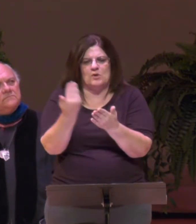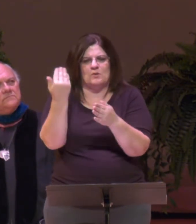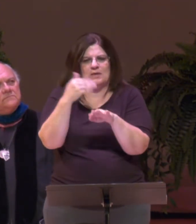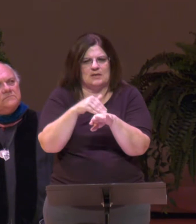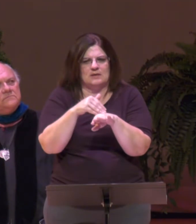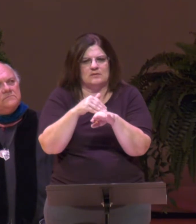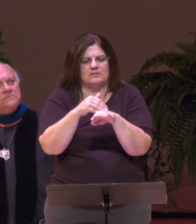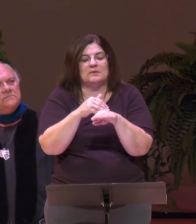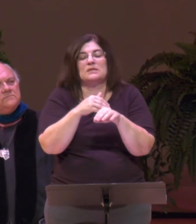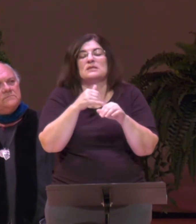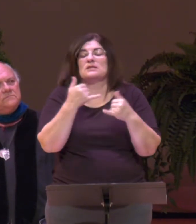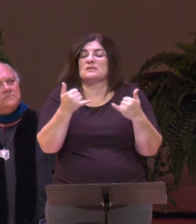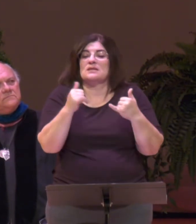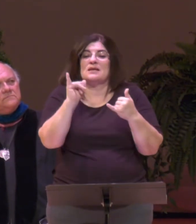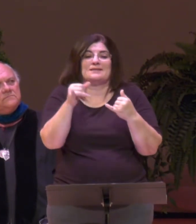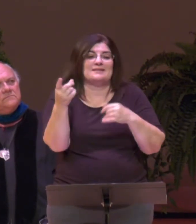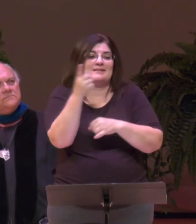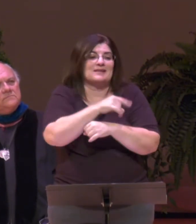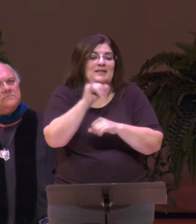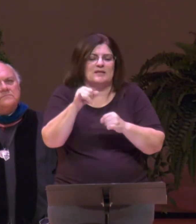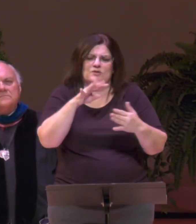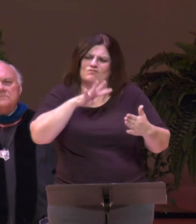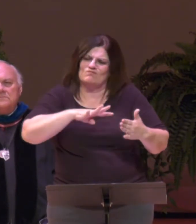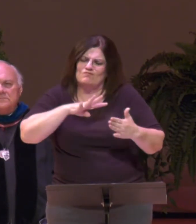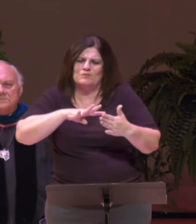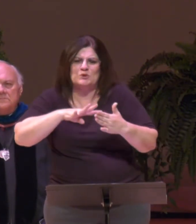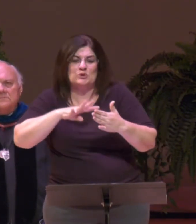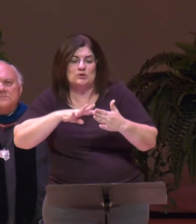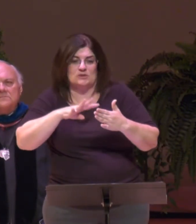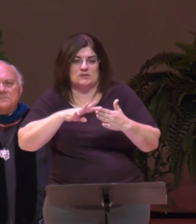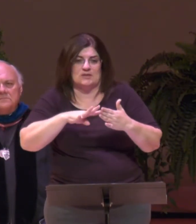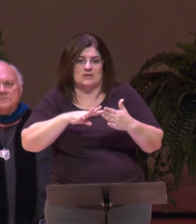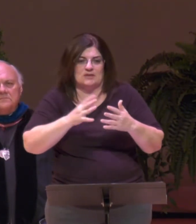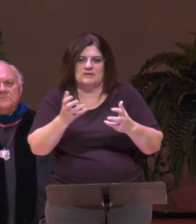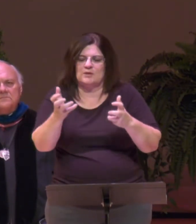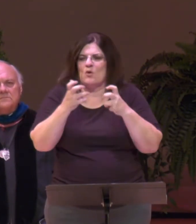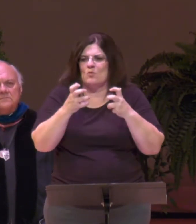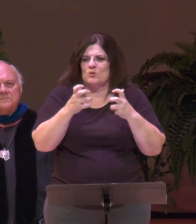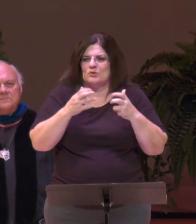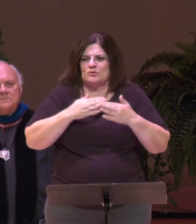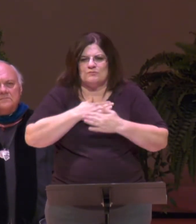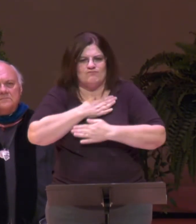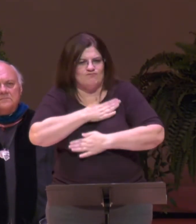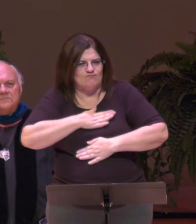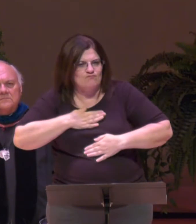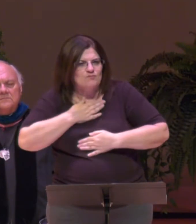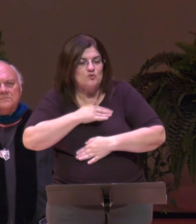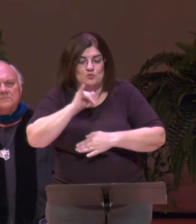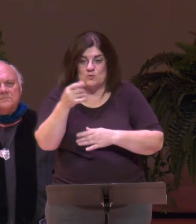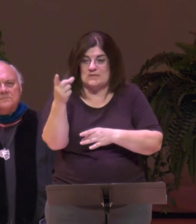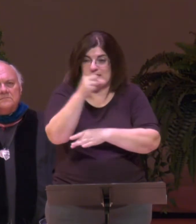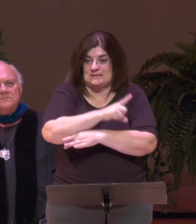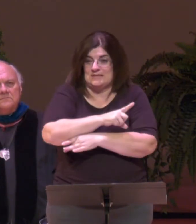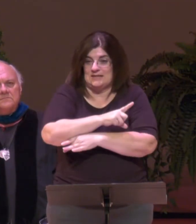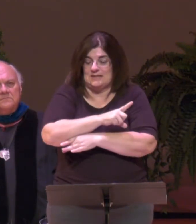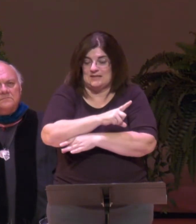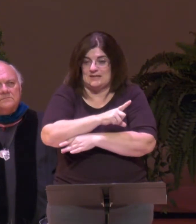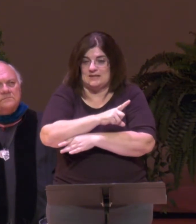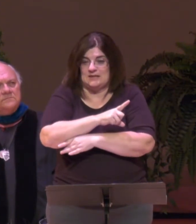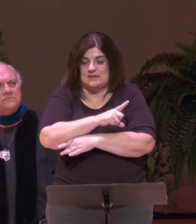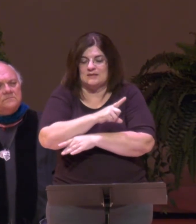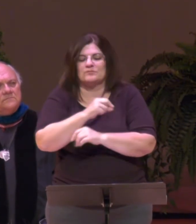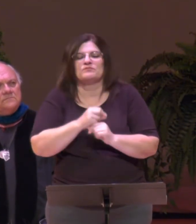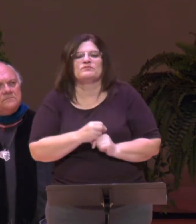studied hard. Take time, as I said at the beginning, to embrace this day and rejoice in it.